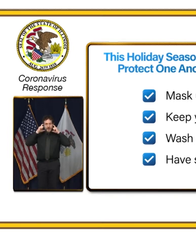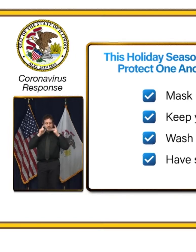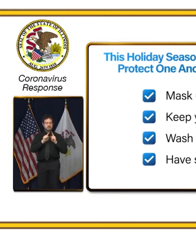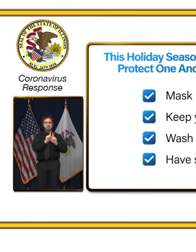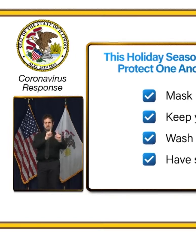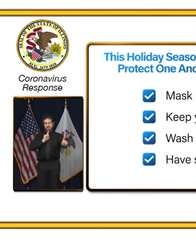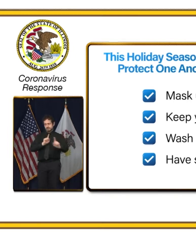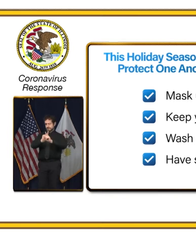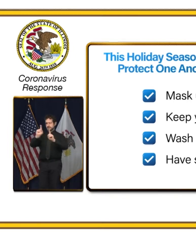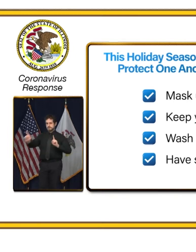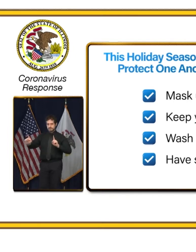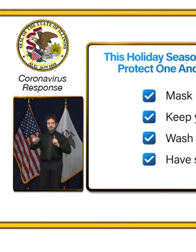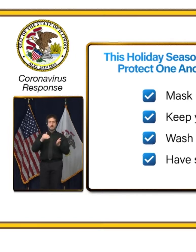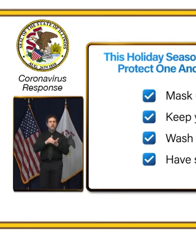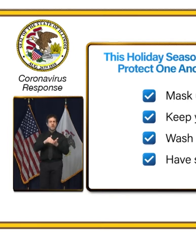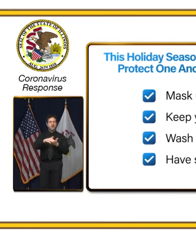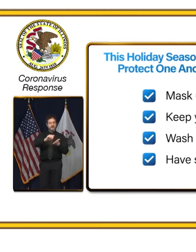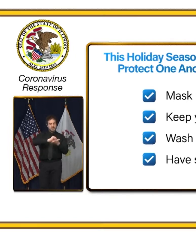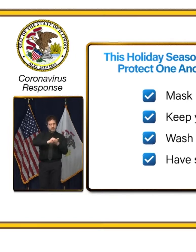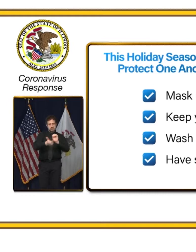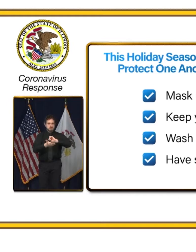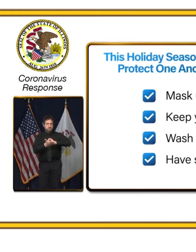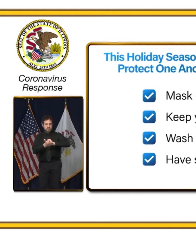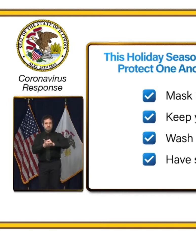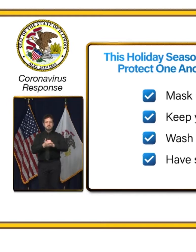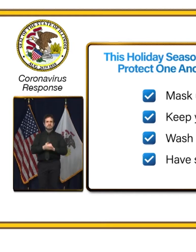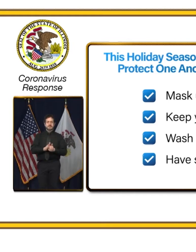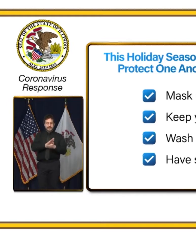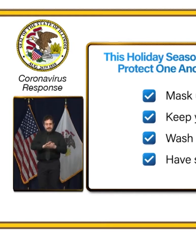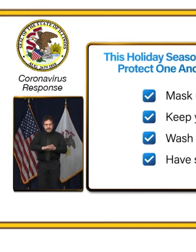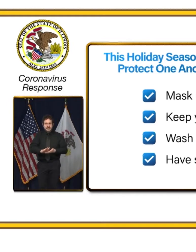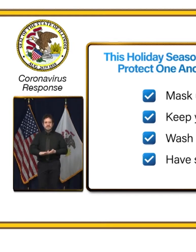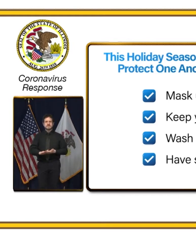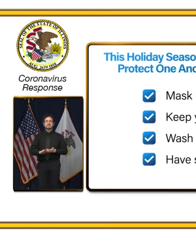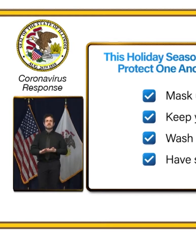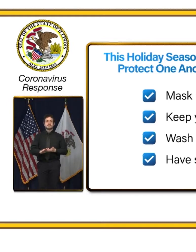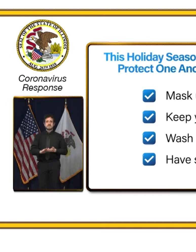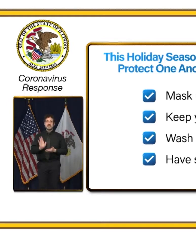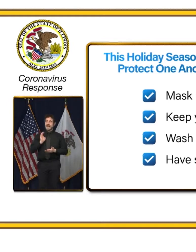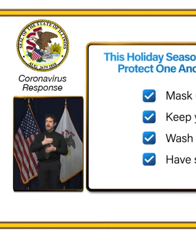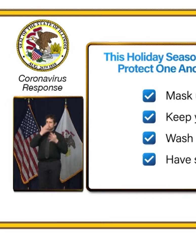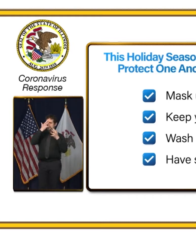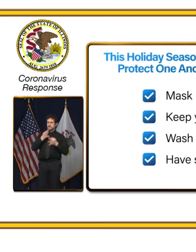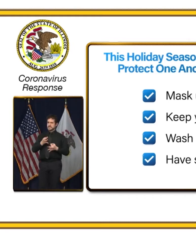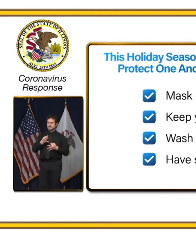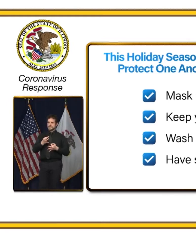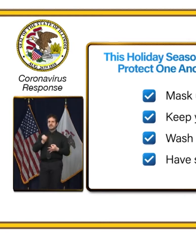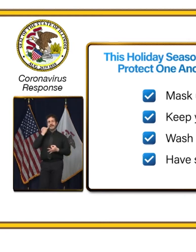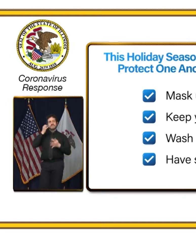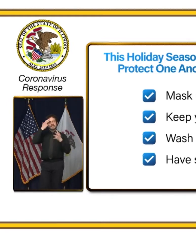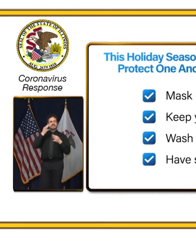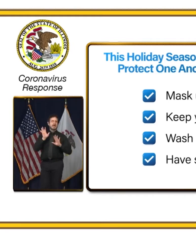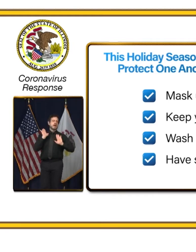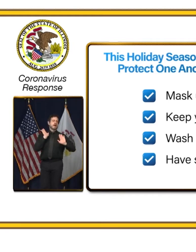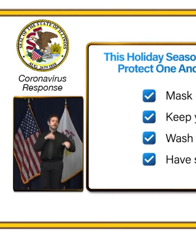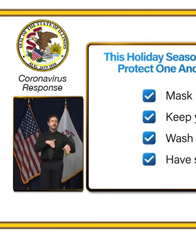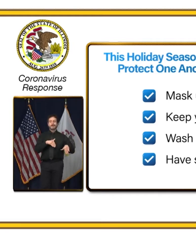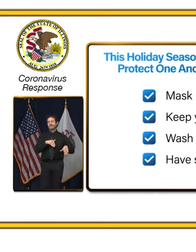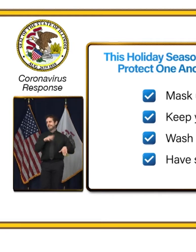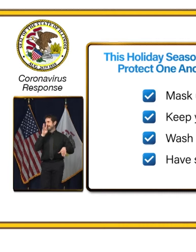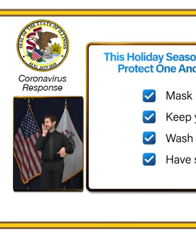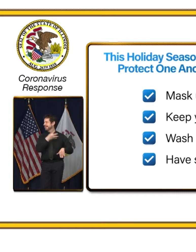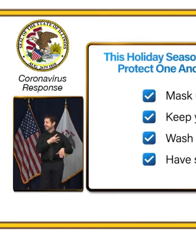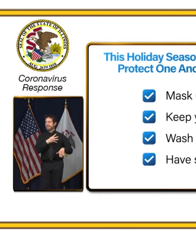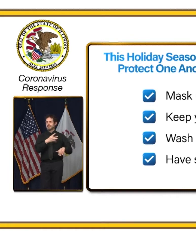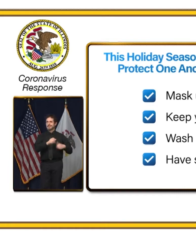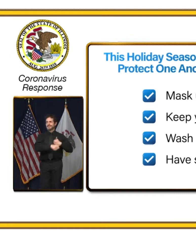hands frequently. Each of our individual choices, meeting up with your cousins at grandma's for Christmas,